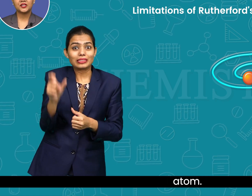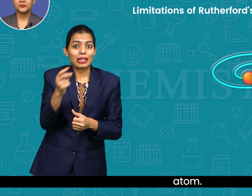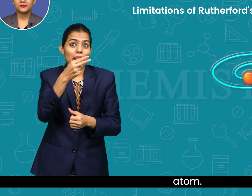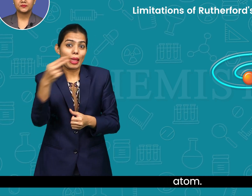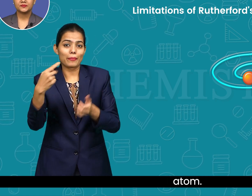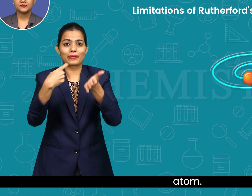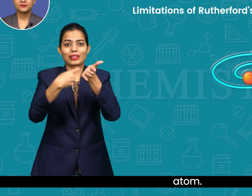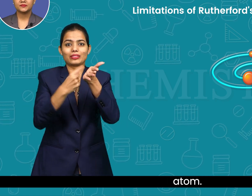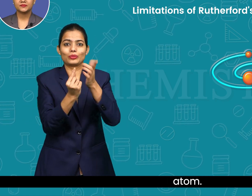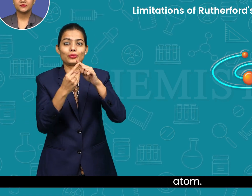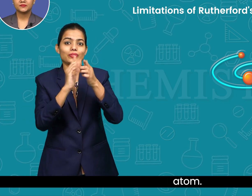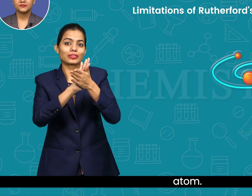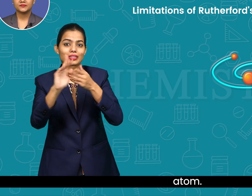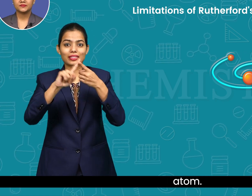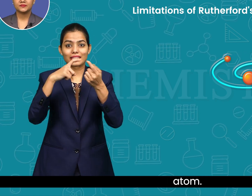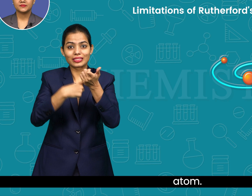atom.